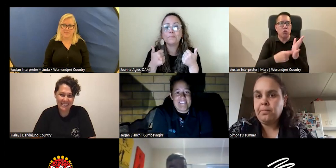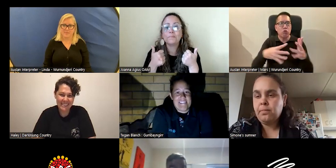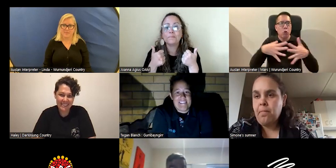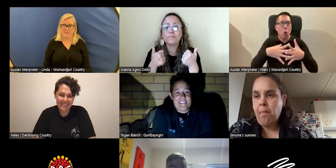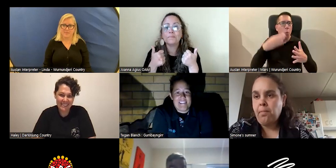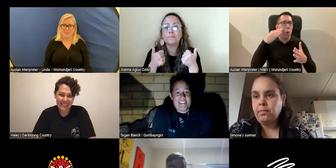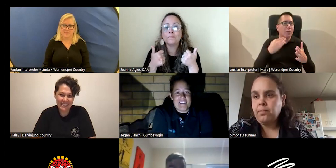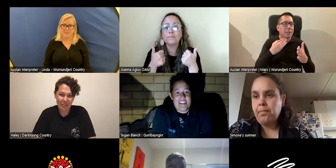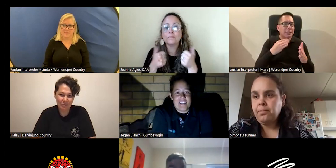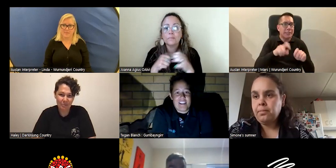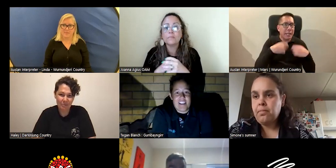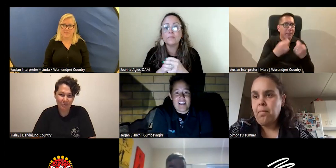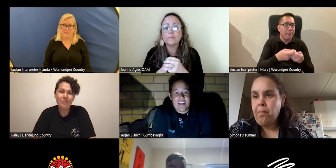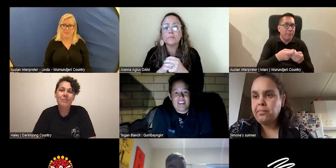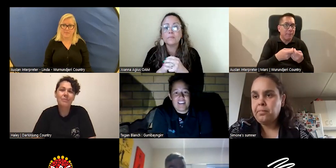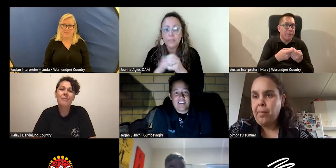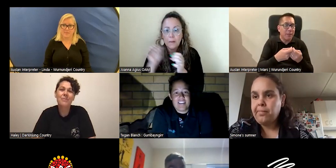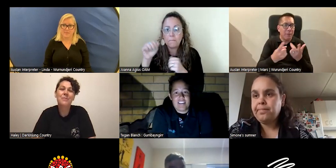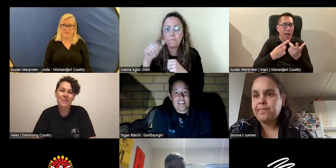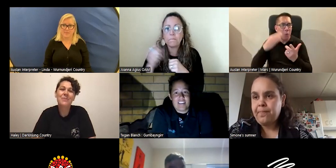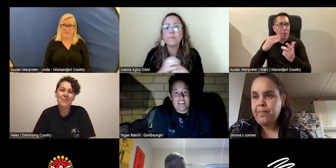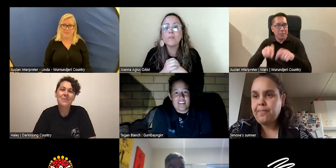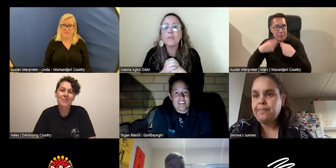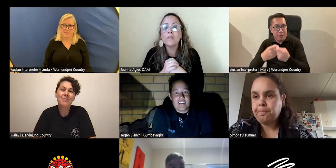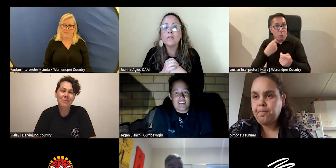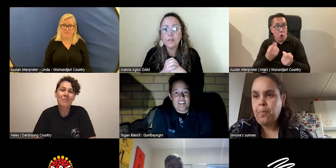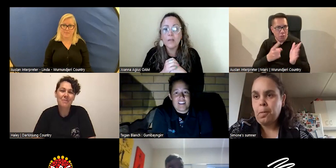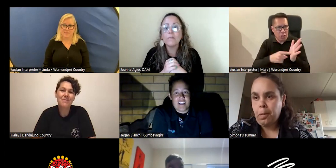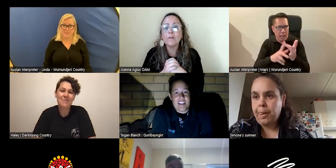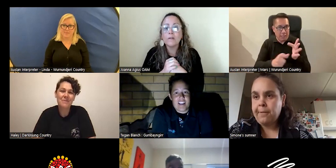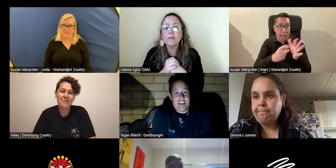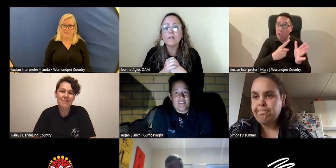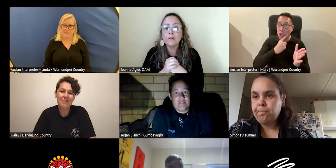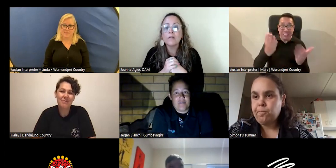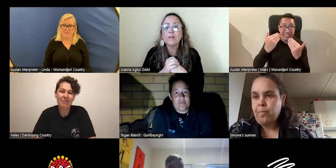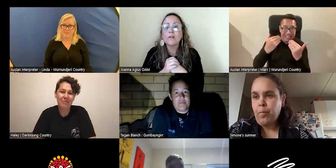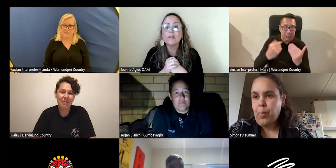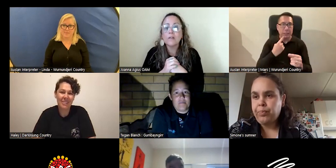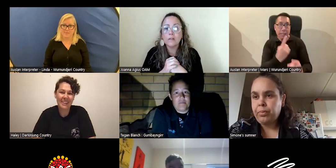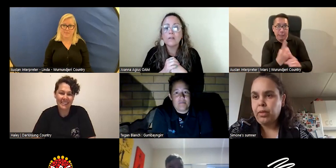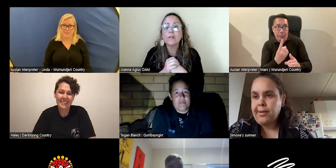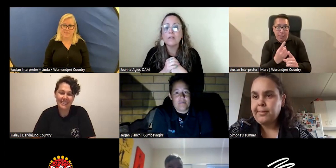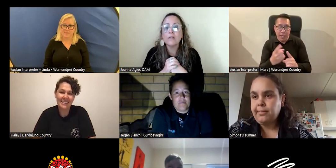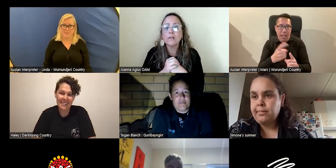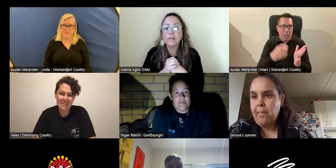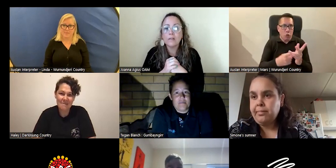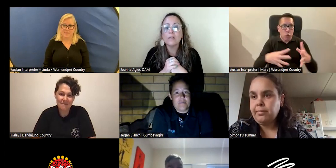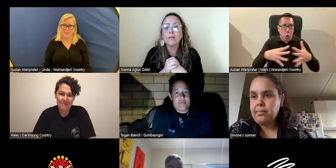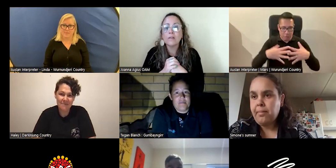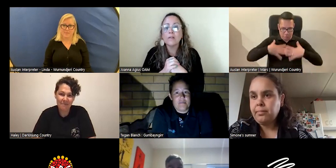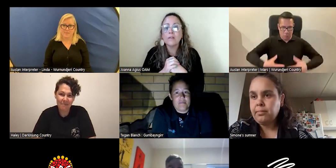women team tomorrow. So hopefully meet with Linda and get the girls to come and make a statement. in their Crowswell